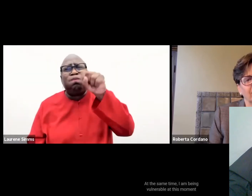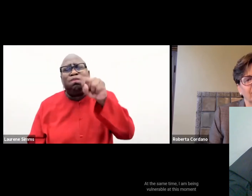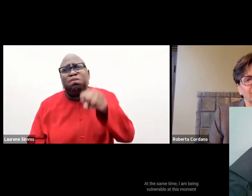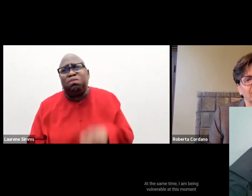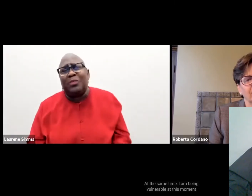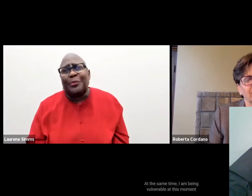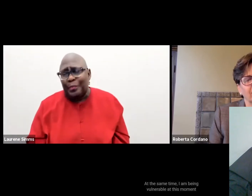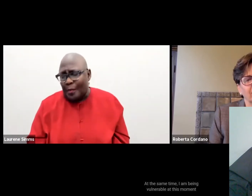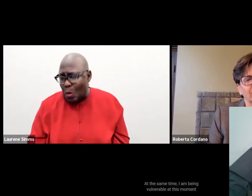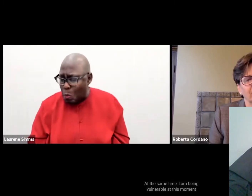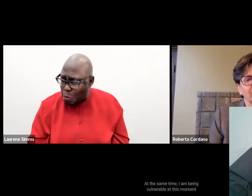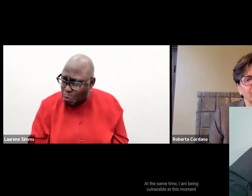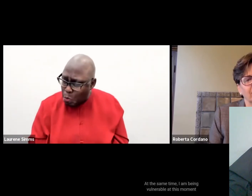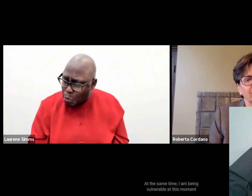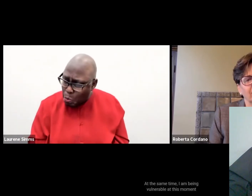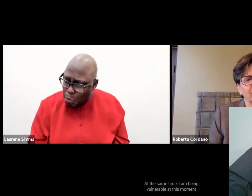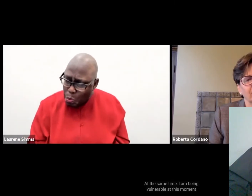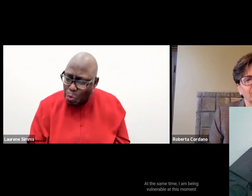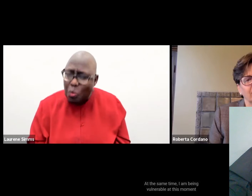today.